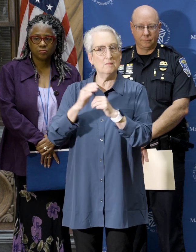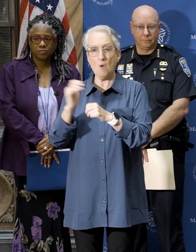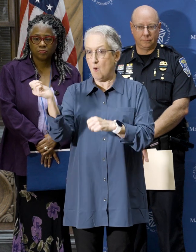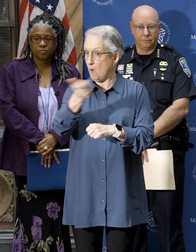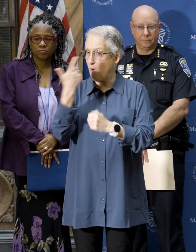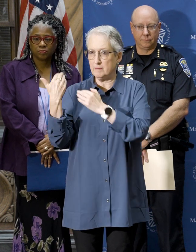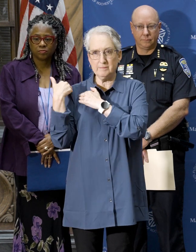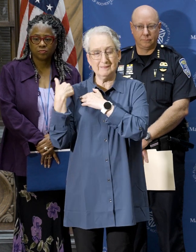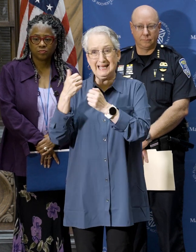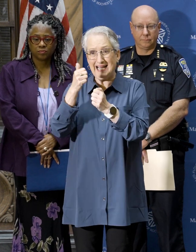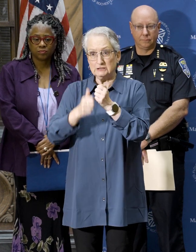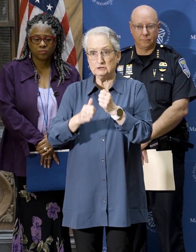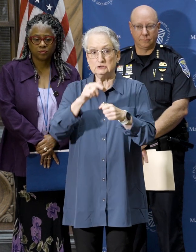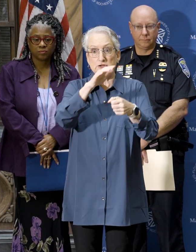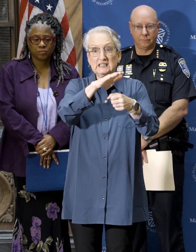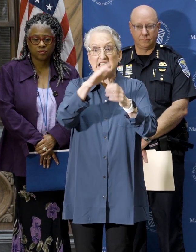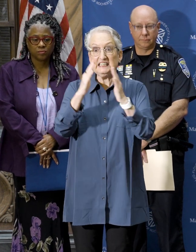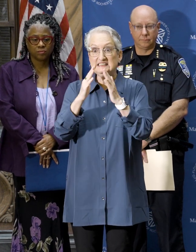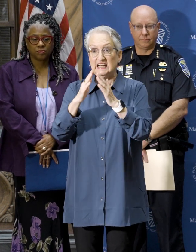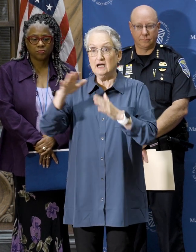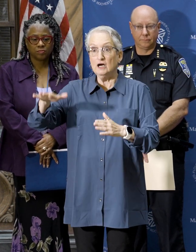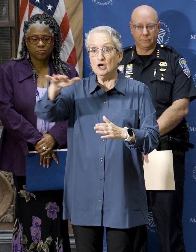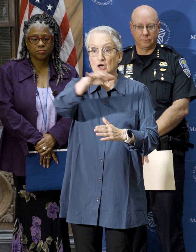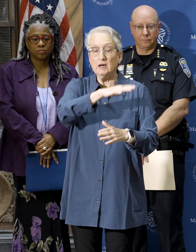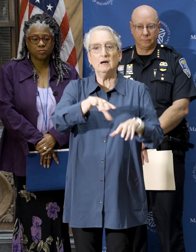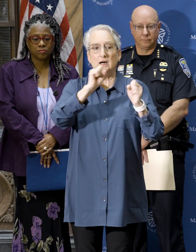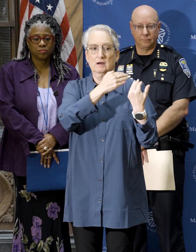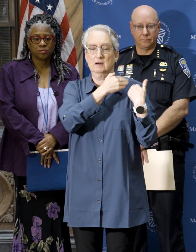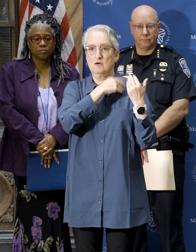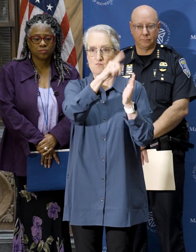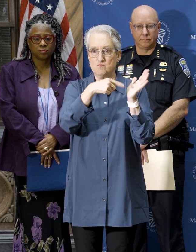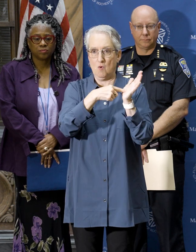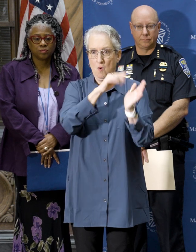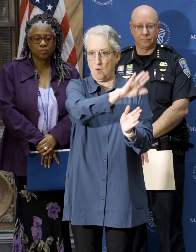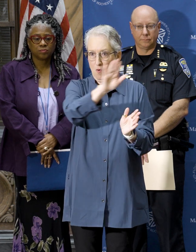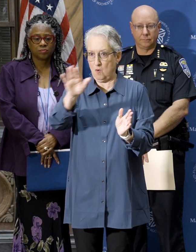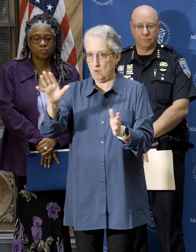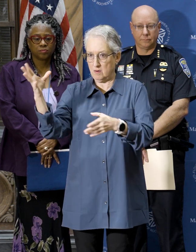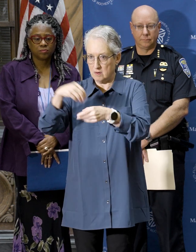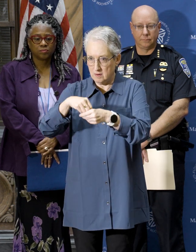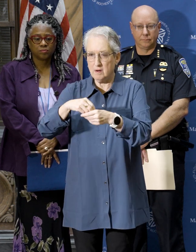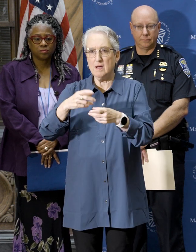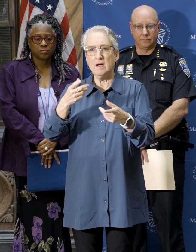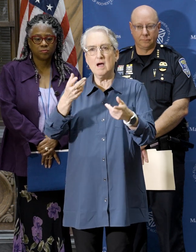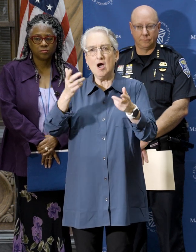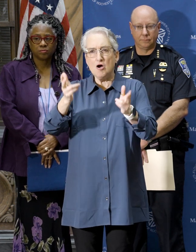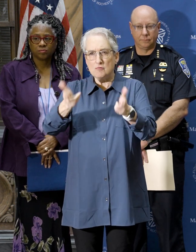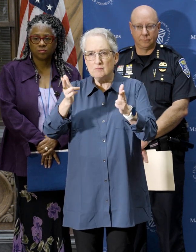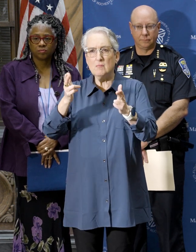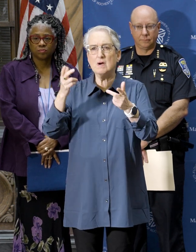our strategy of prevention, intervention, suppression, and accountability. It's everybody's job, and it's everybody's